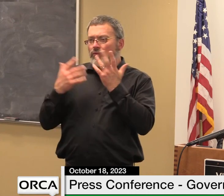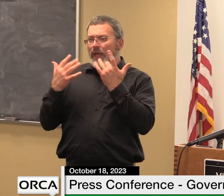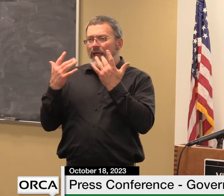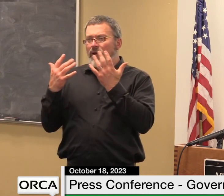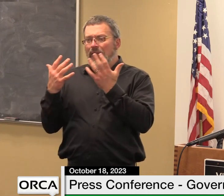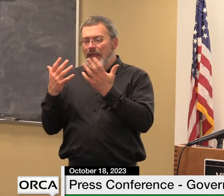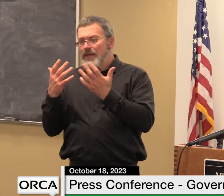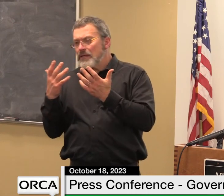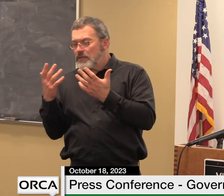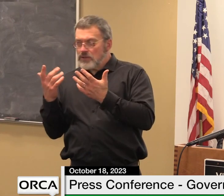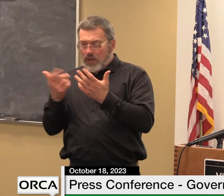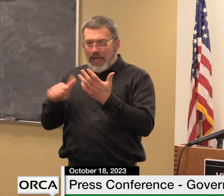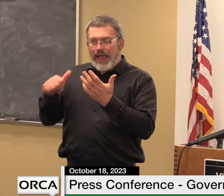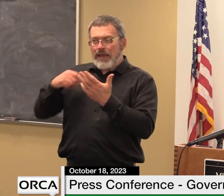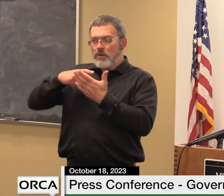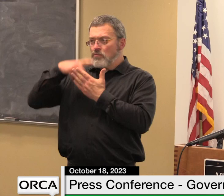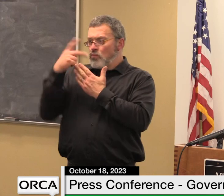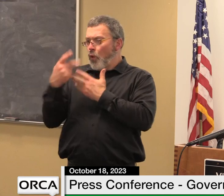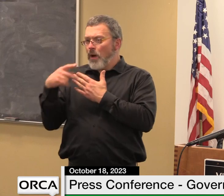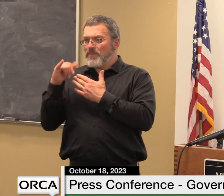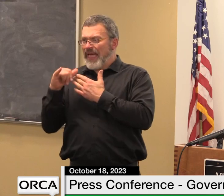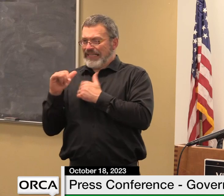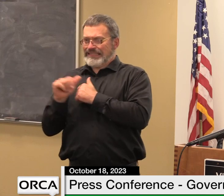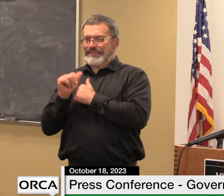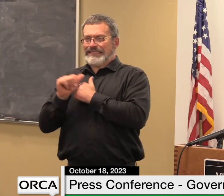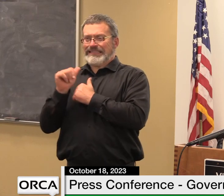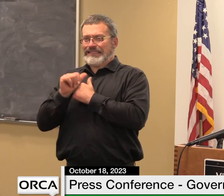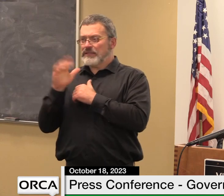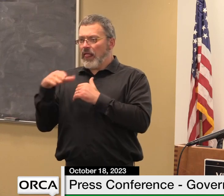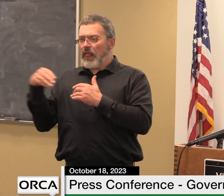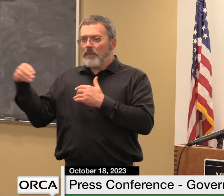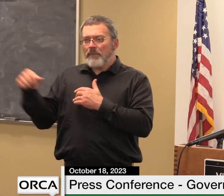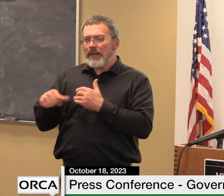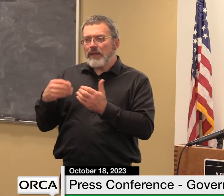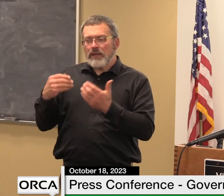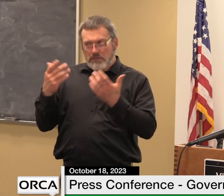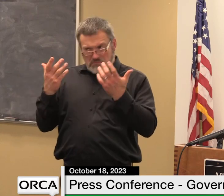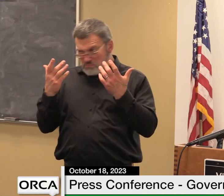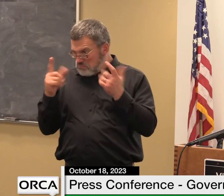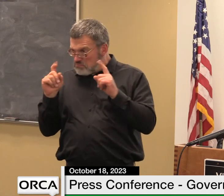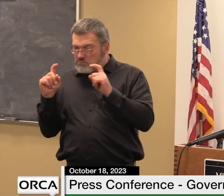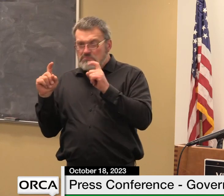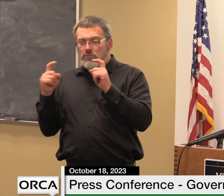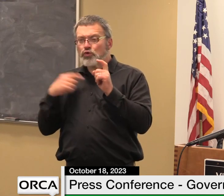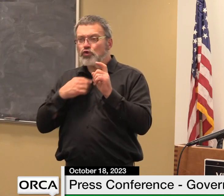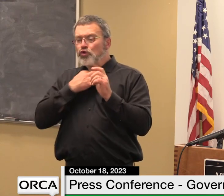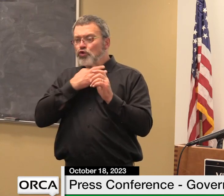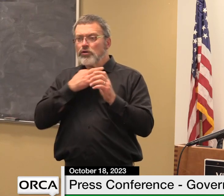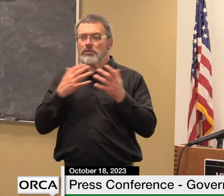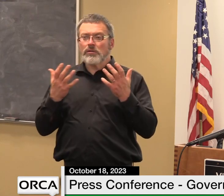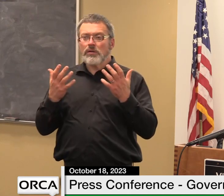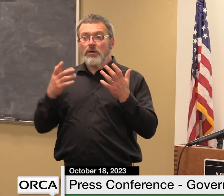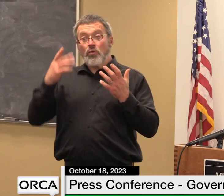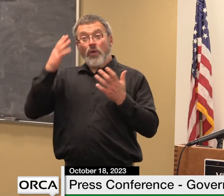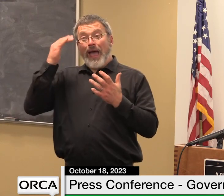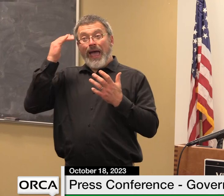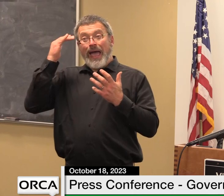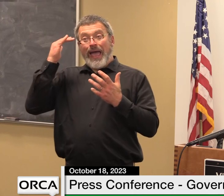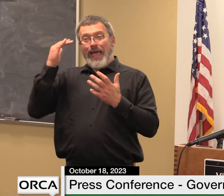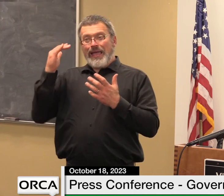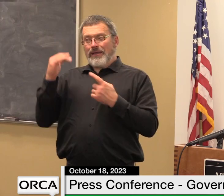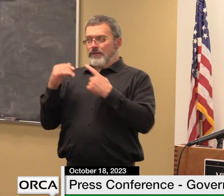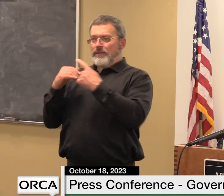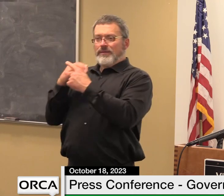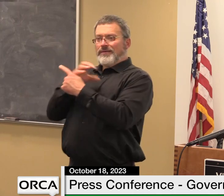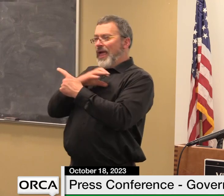jeopardy or programs that we're not getting money for right now that as a result of Congress not